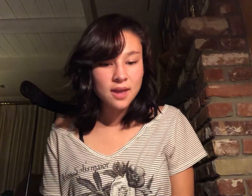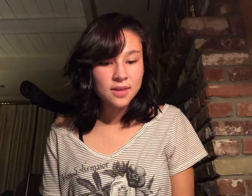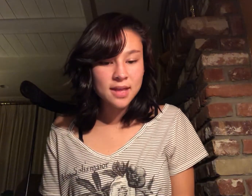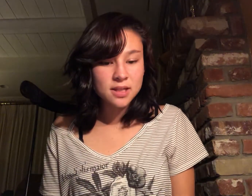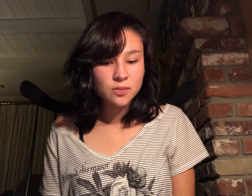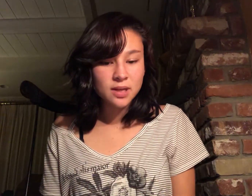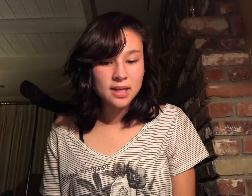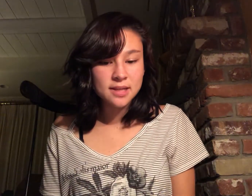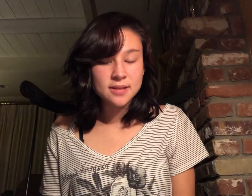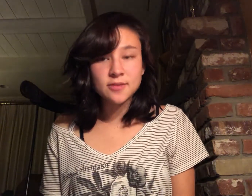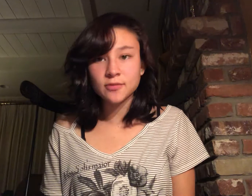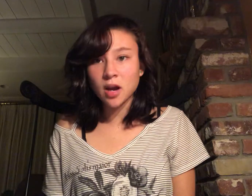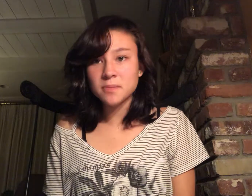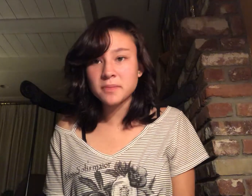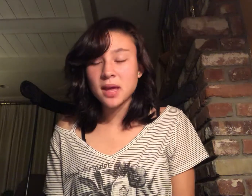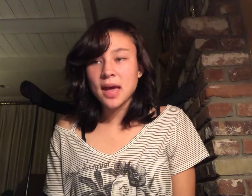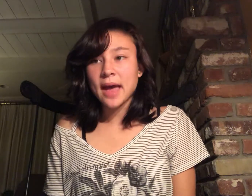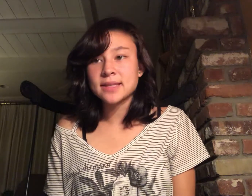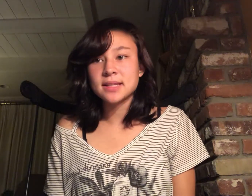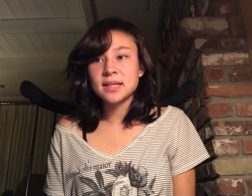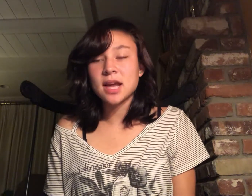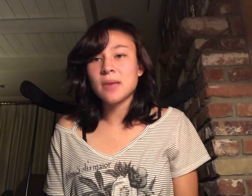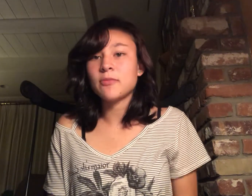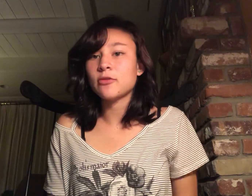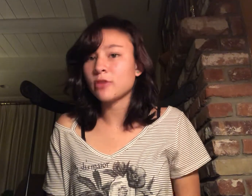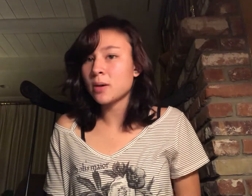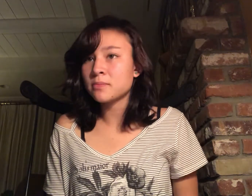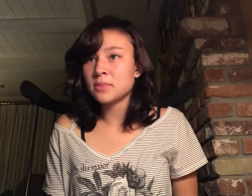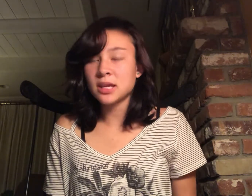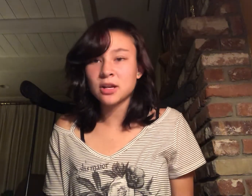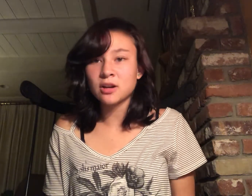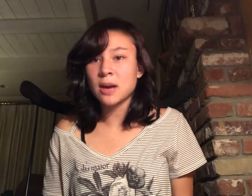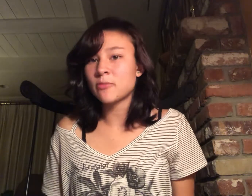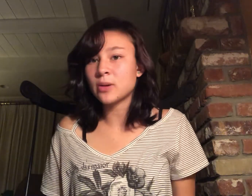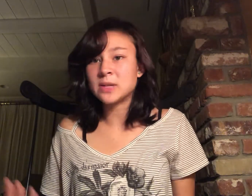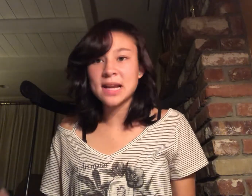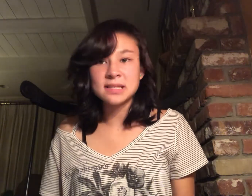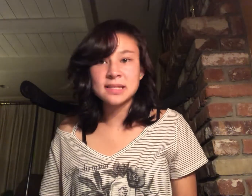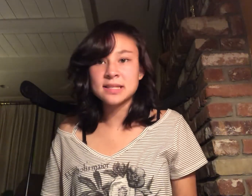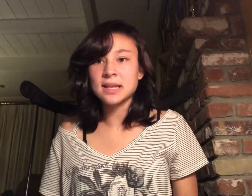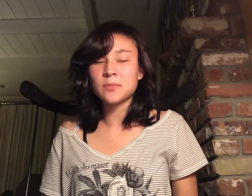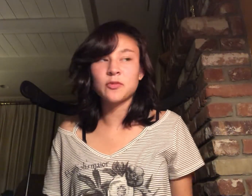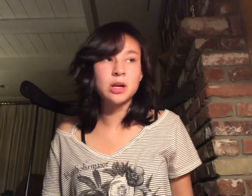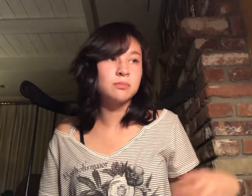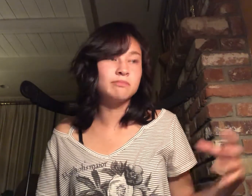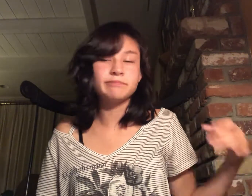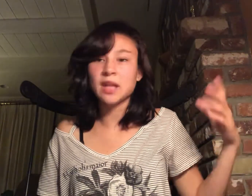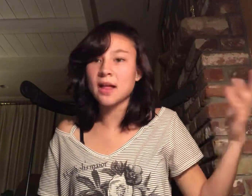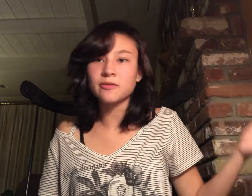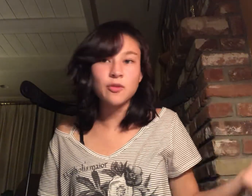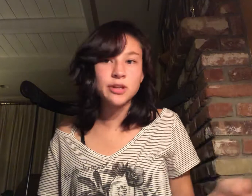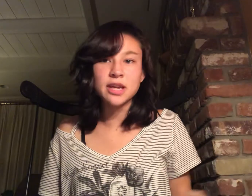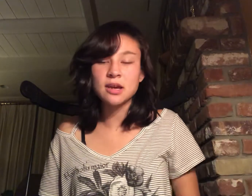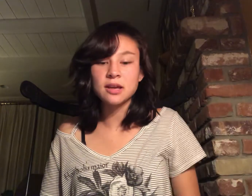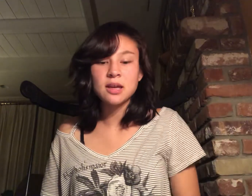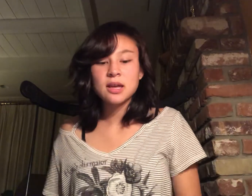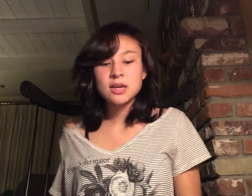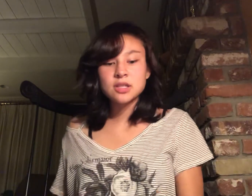The next one is from, as in I'm from here, I'm from Texas, I'm from California. So you're